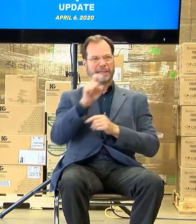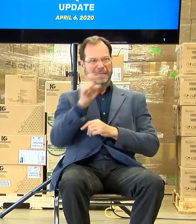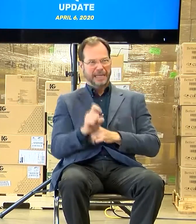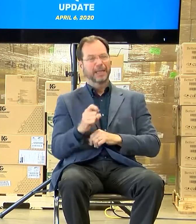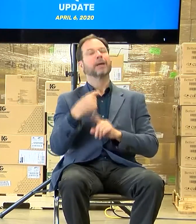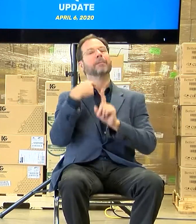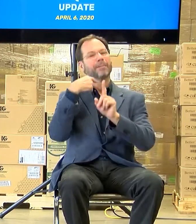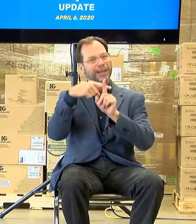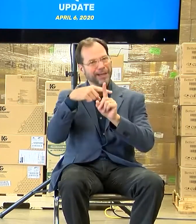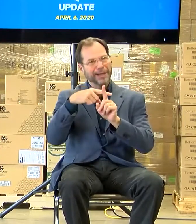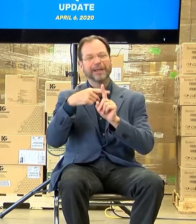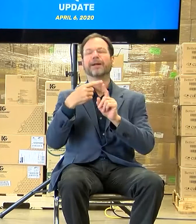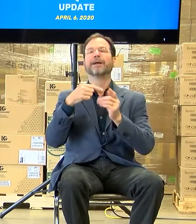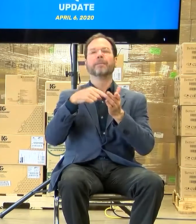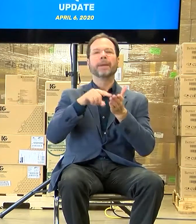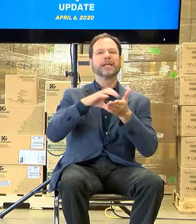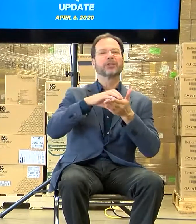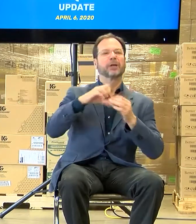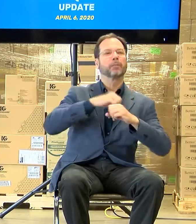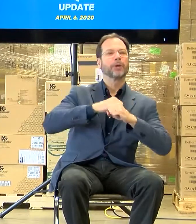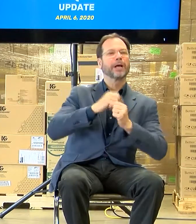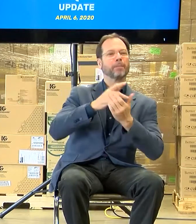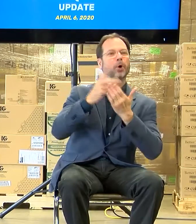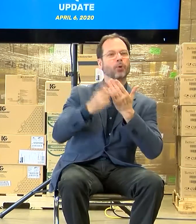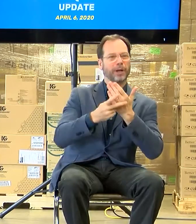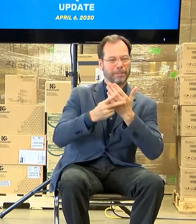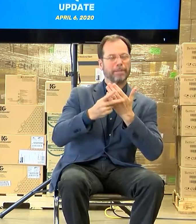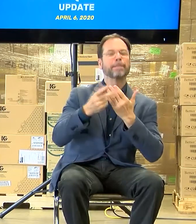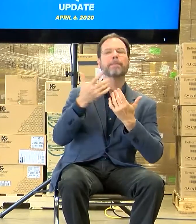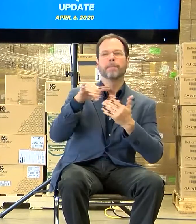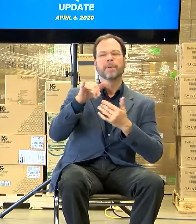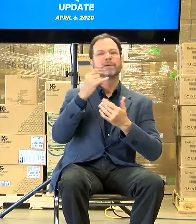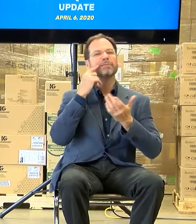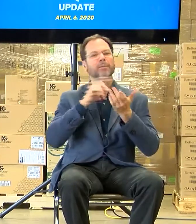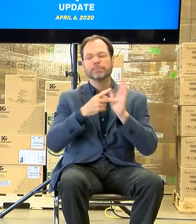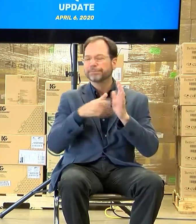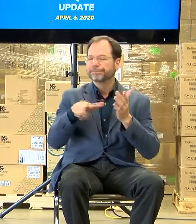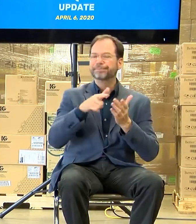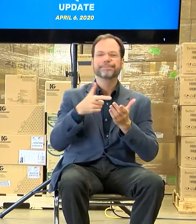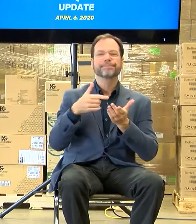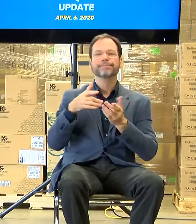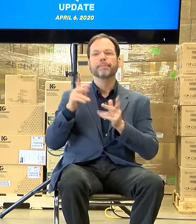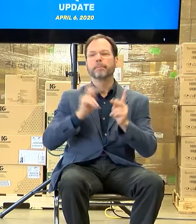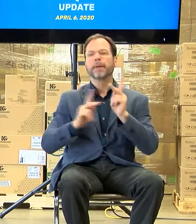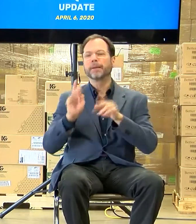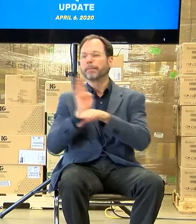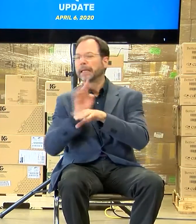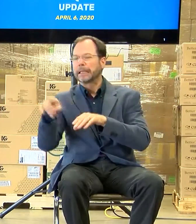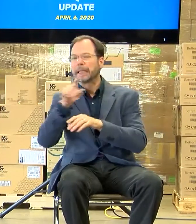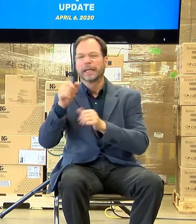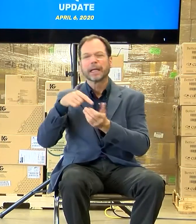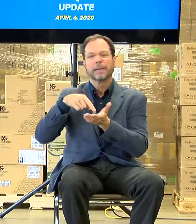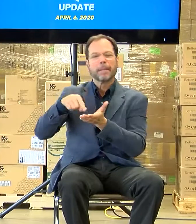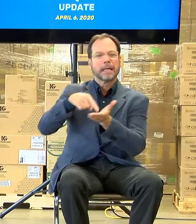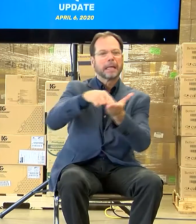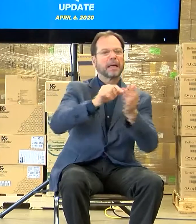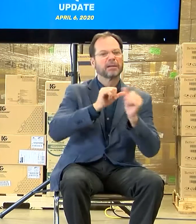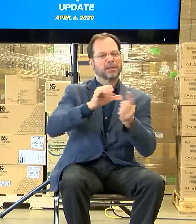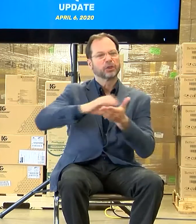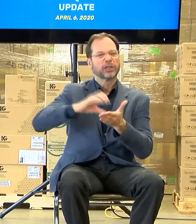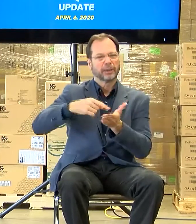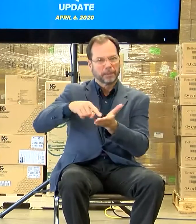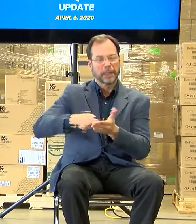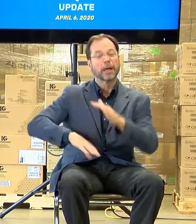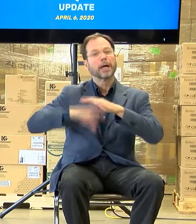well as the Paycheck Protection Program that helps businesses maintain payroll through loans of up to $10